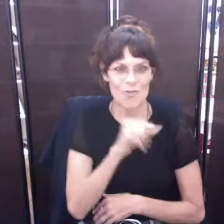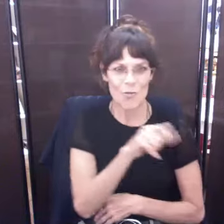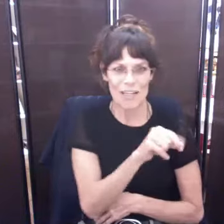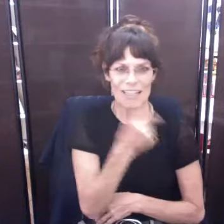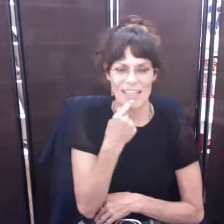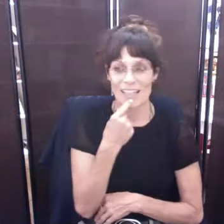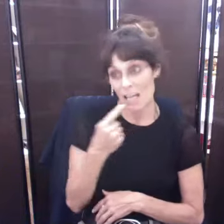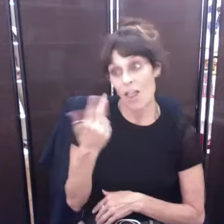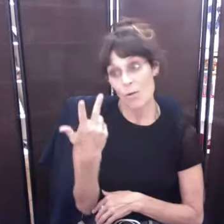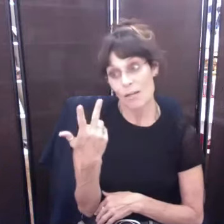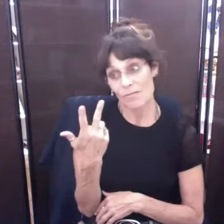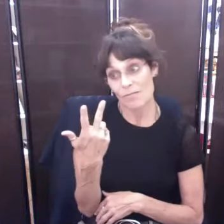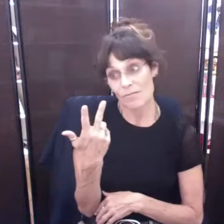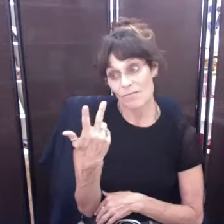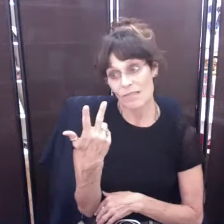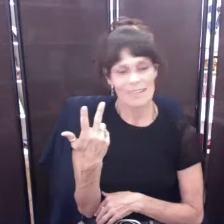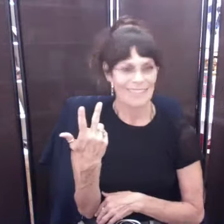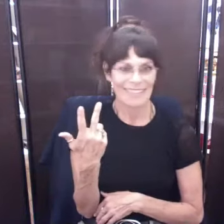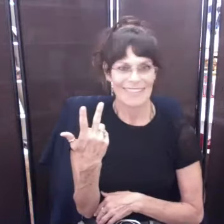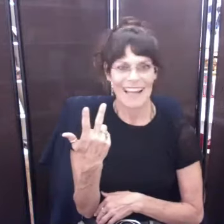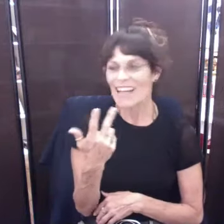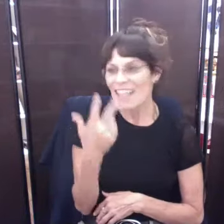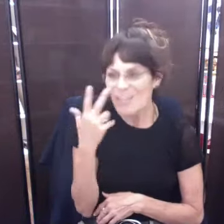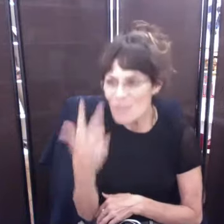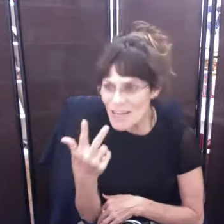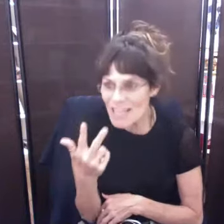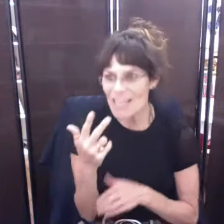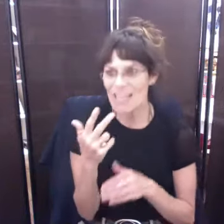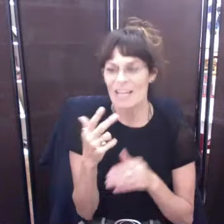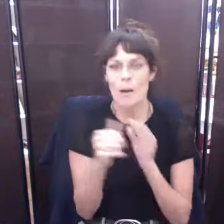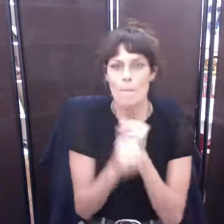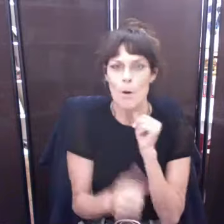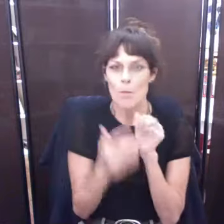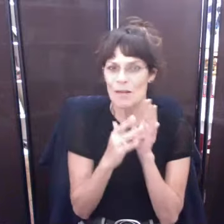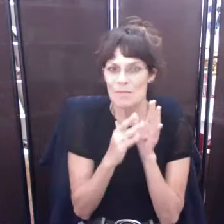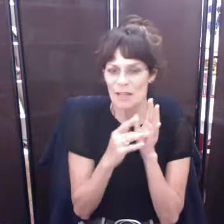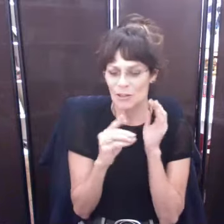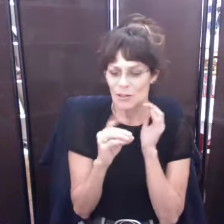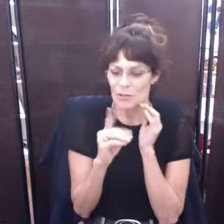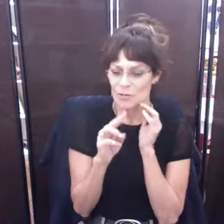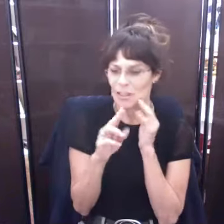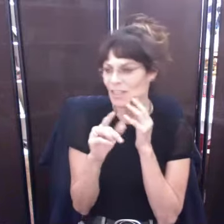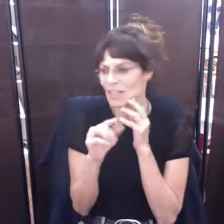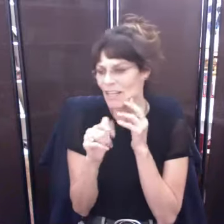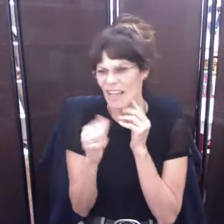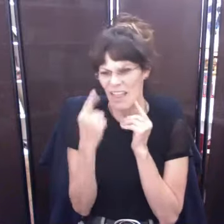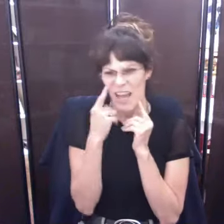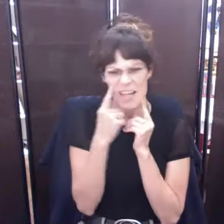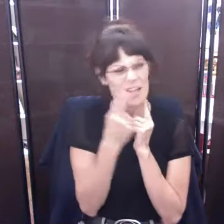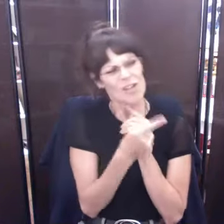3. I take 3 pooping pills, Ducalax. They're very small. And I thought, you're probably right on that. I took all